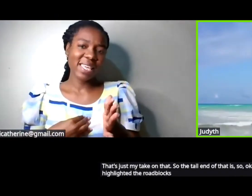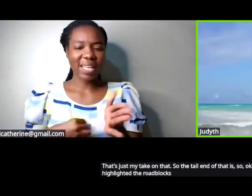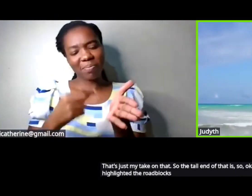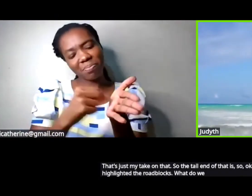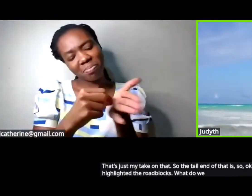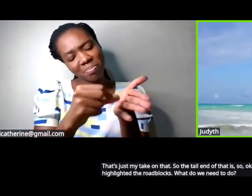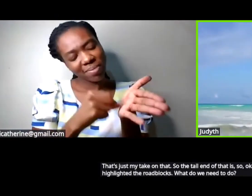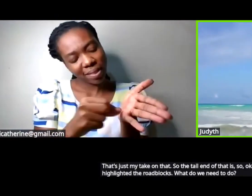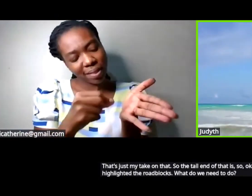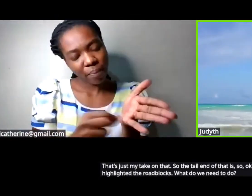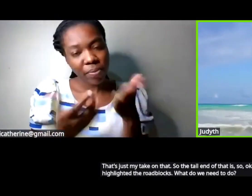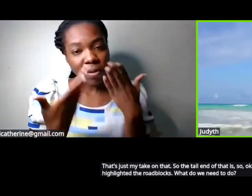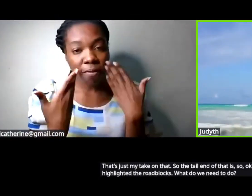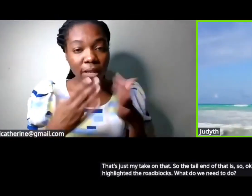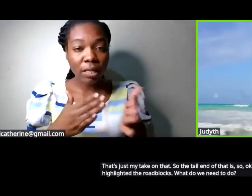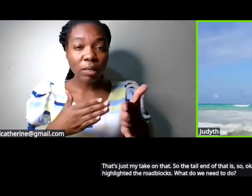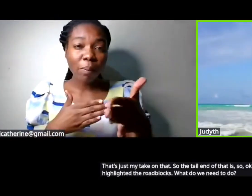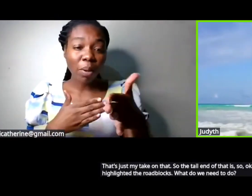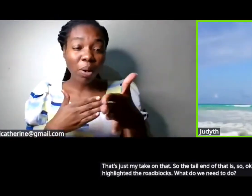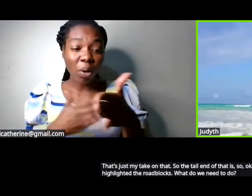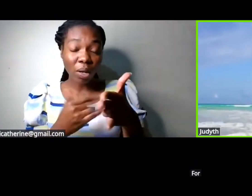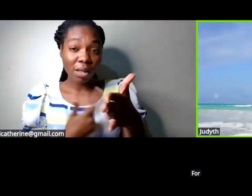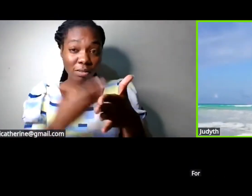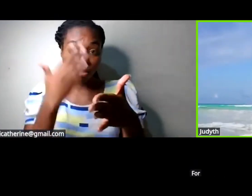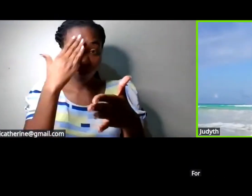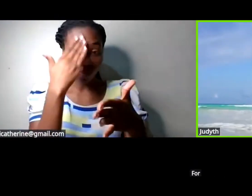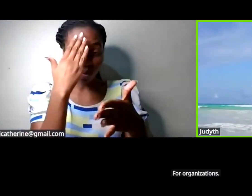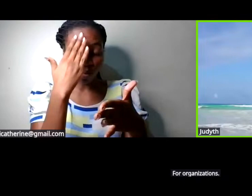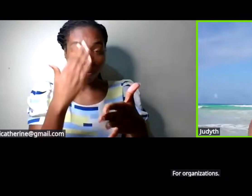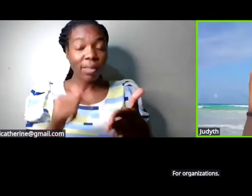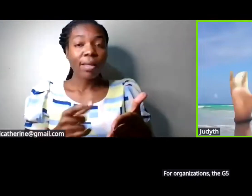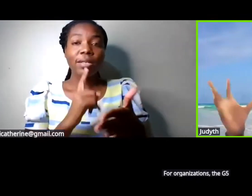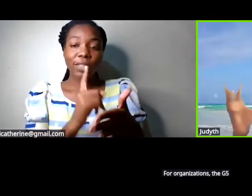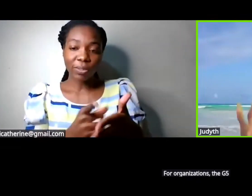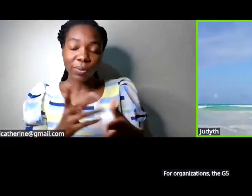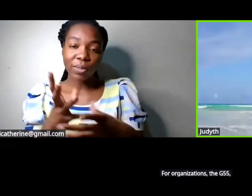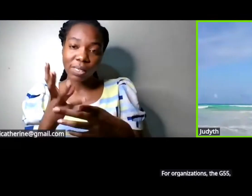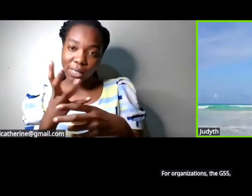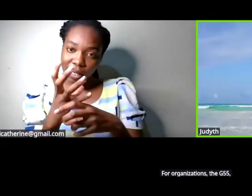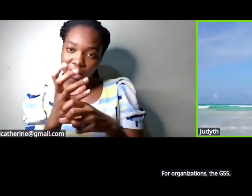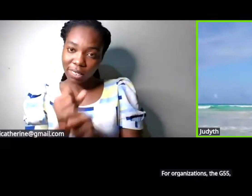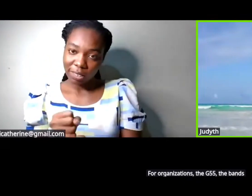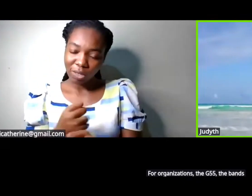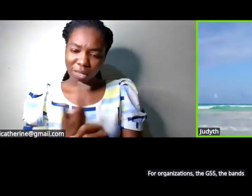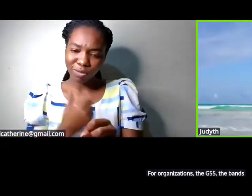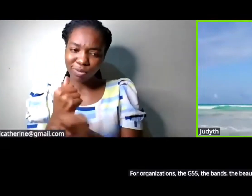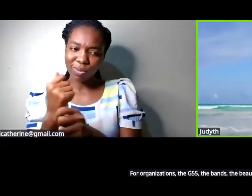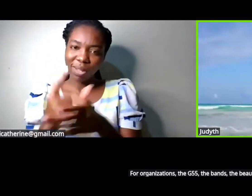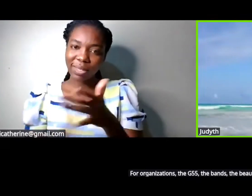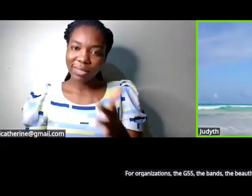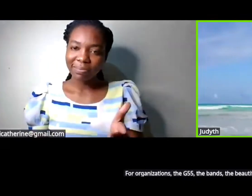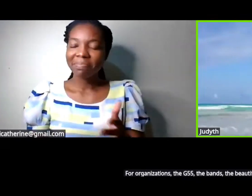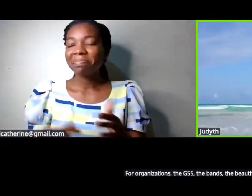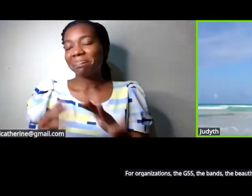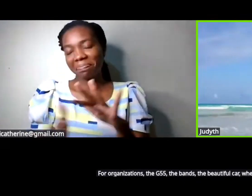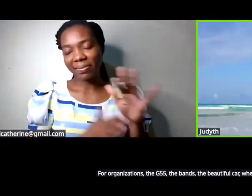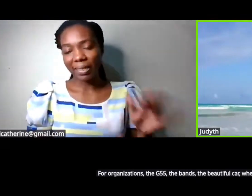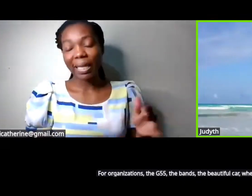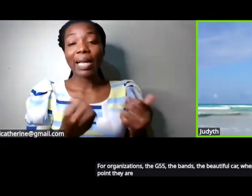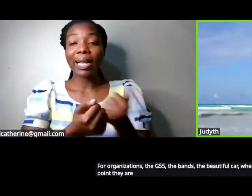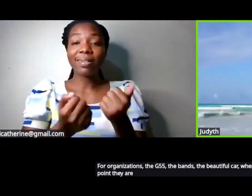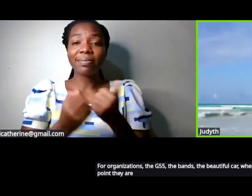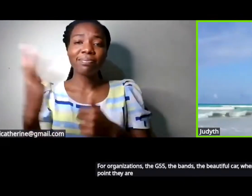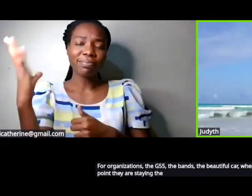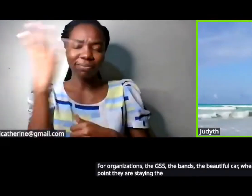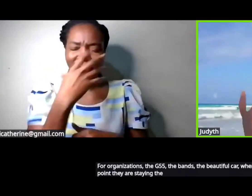do? For organizations, the G55, the Benz, the beautiful car, where you're having people in there saying, the